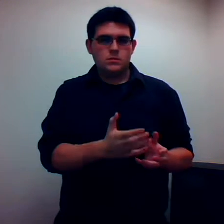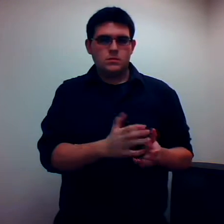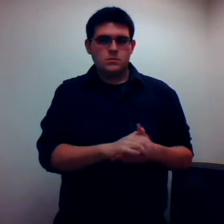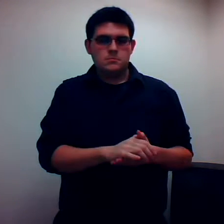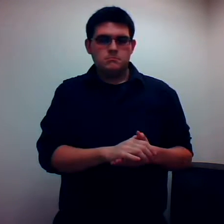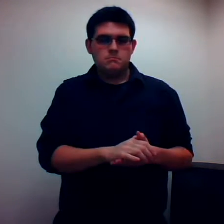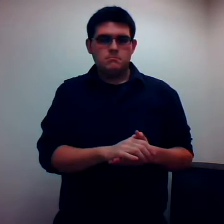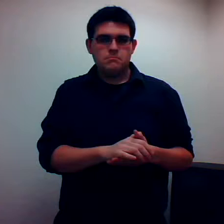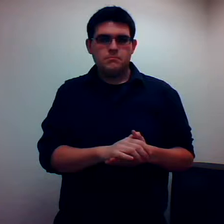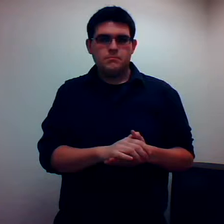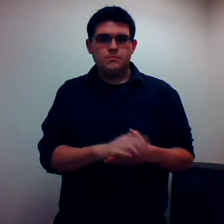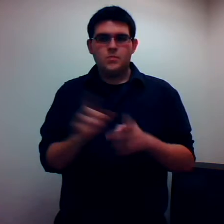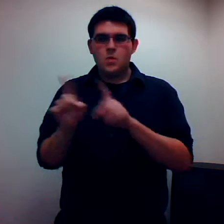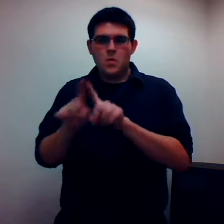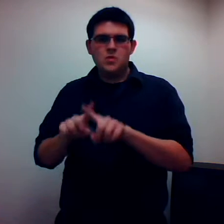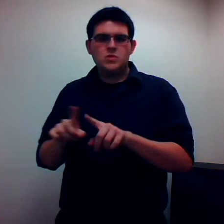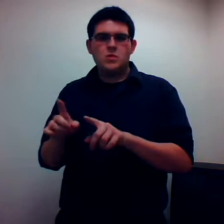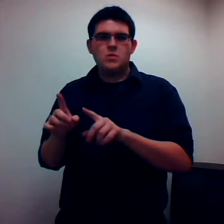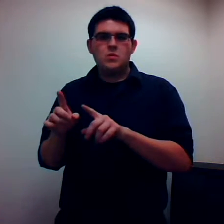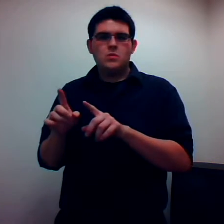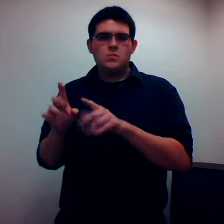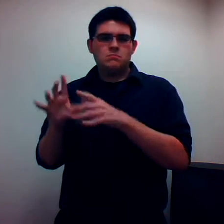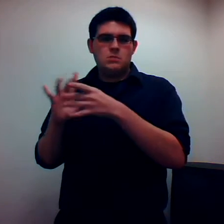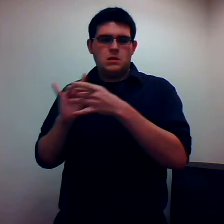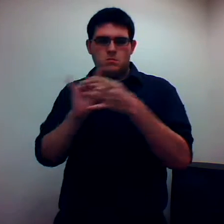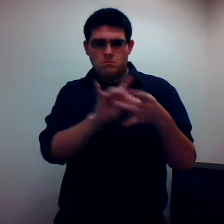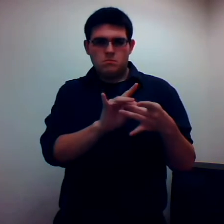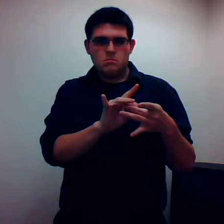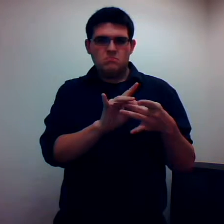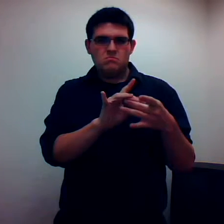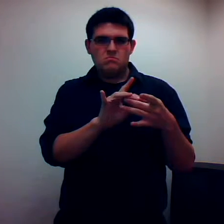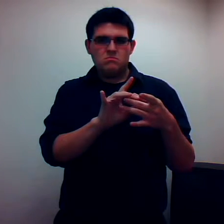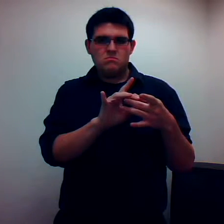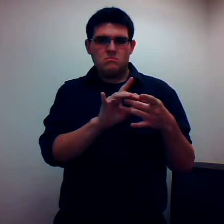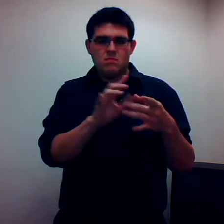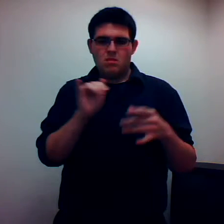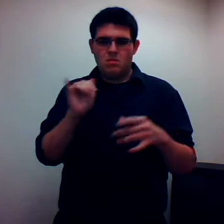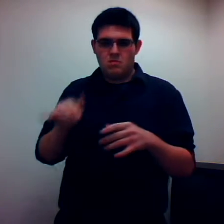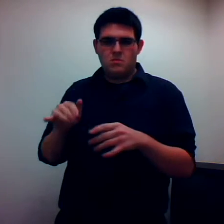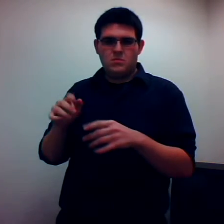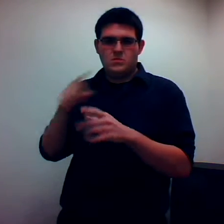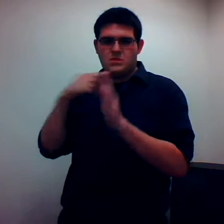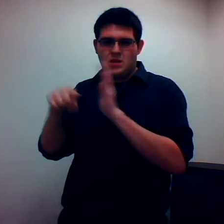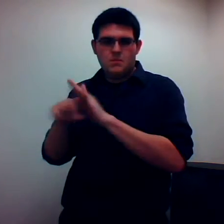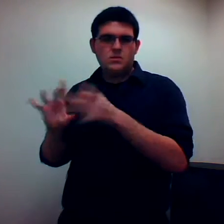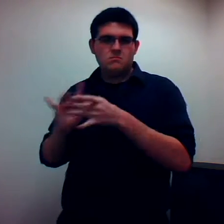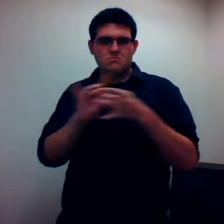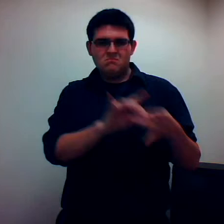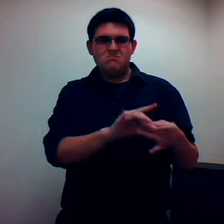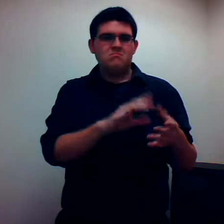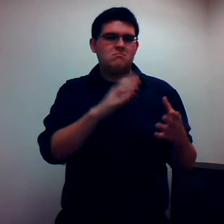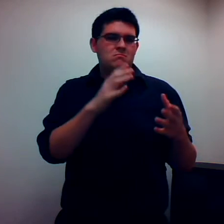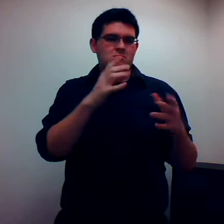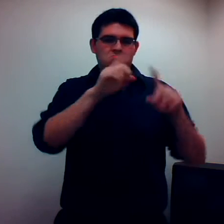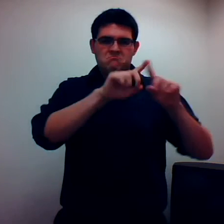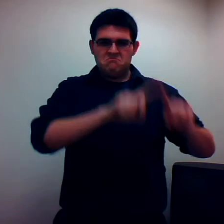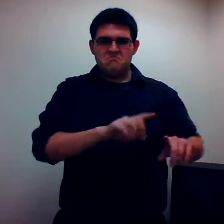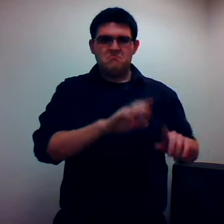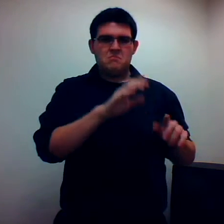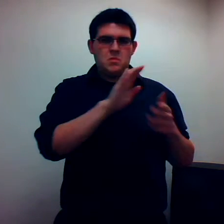psychology, sociology, biology, physics, any of the courses on the college level. And you could even try this with high school